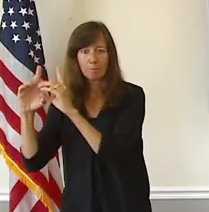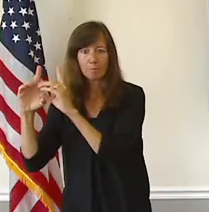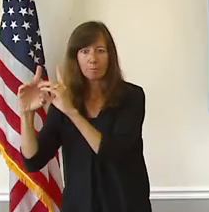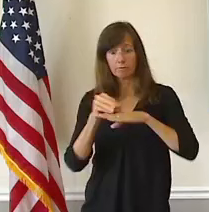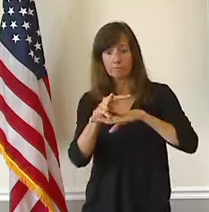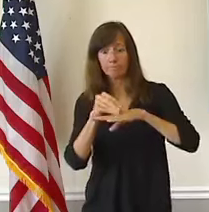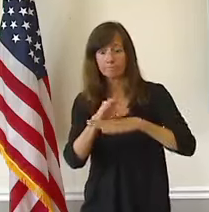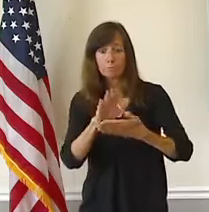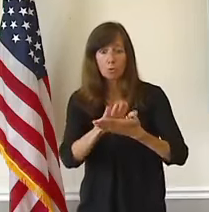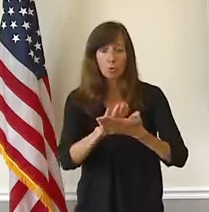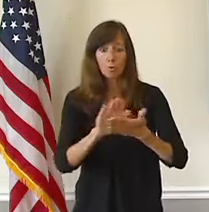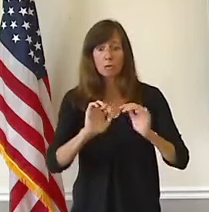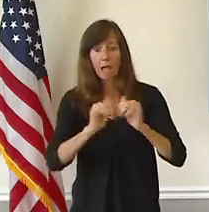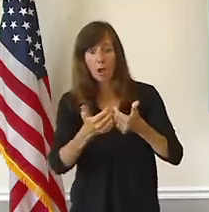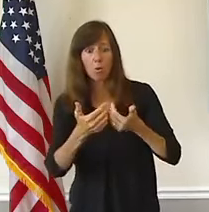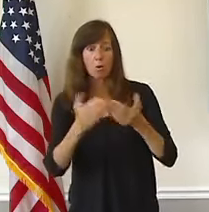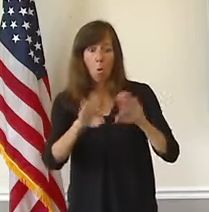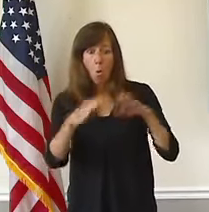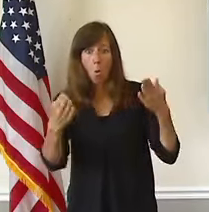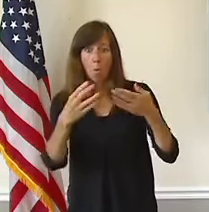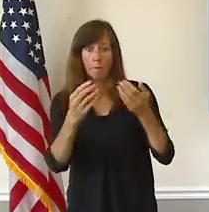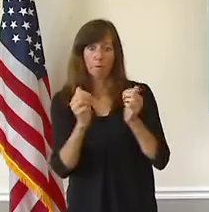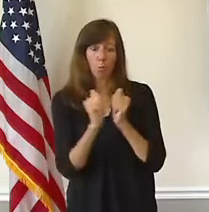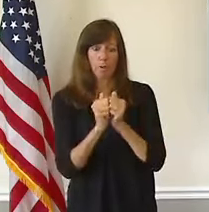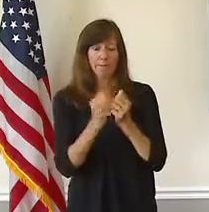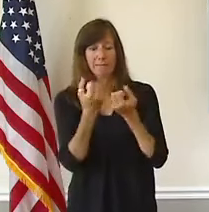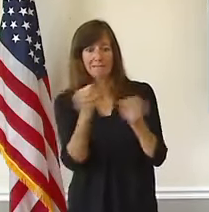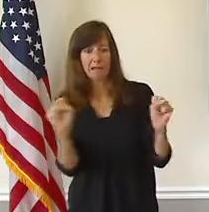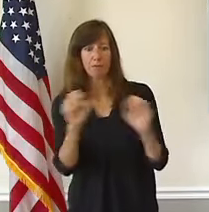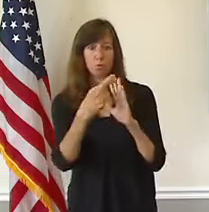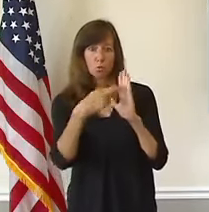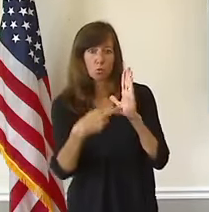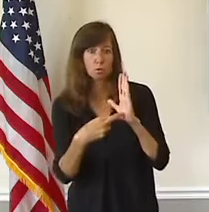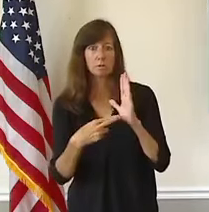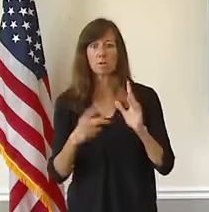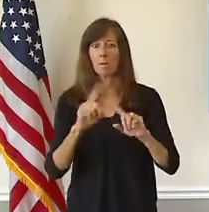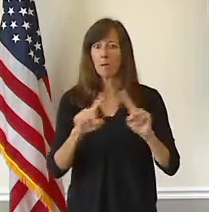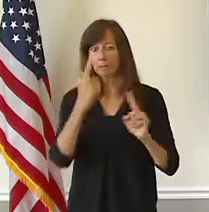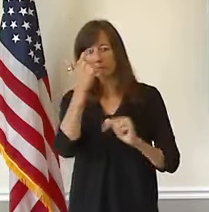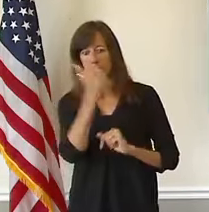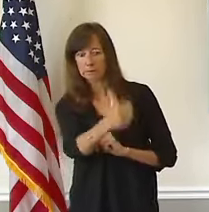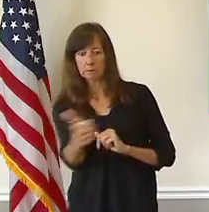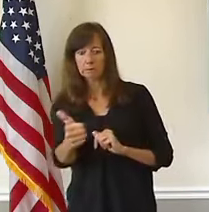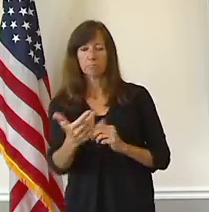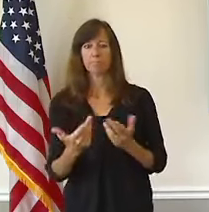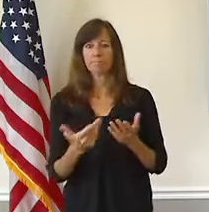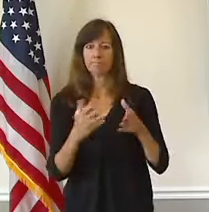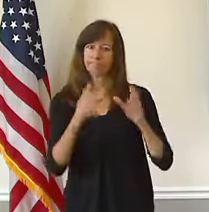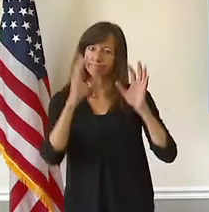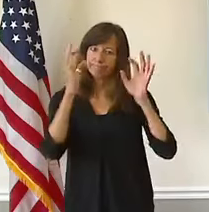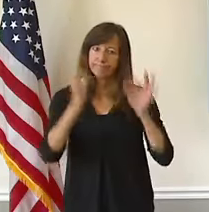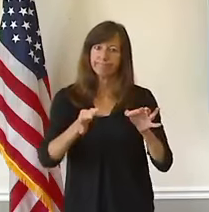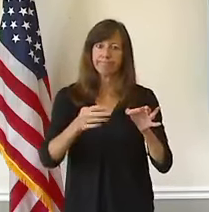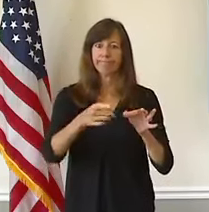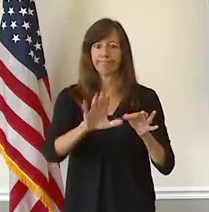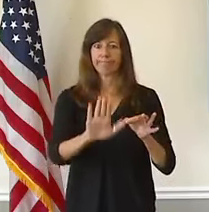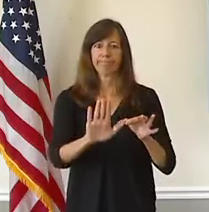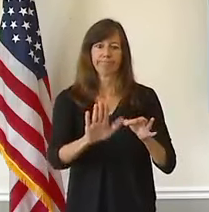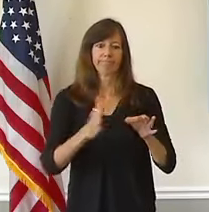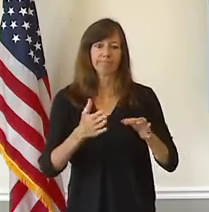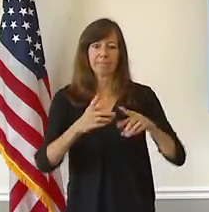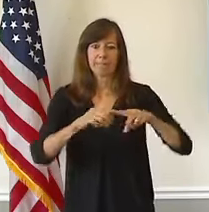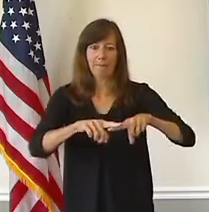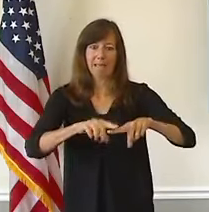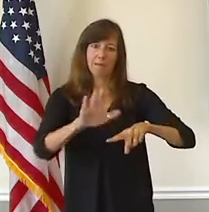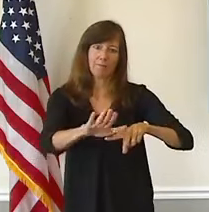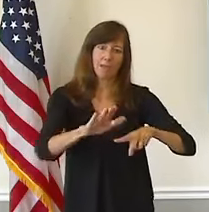rules, we don't have any jurisdiction over school districts. They are permitted to make their decision based on their needs